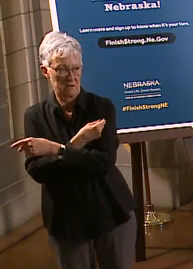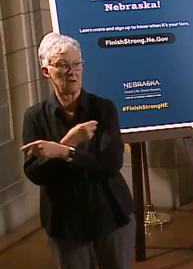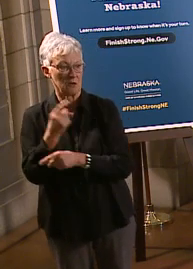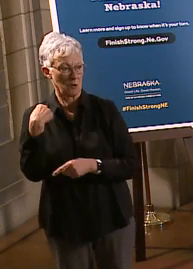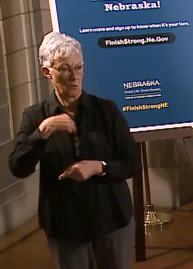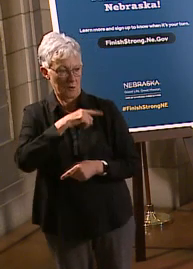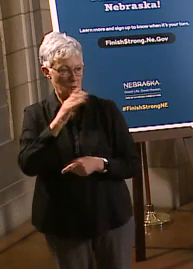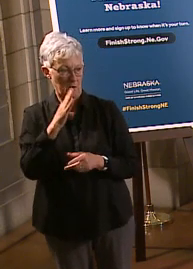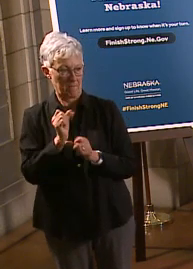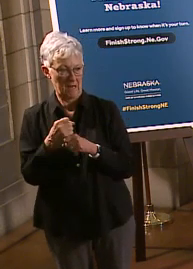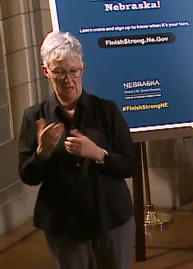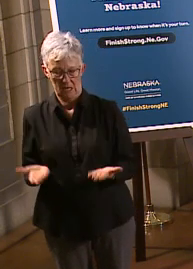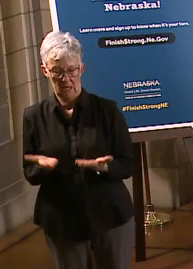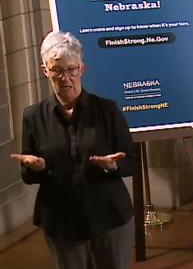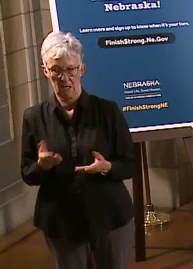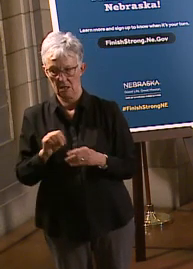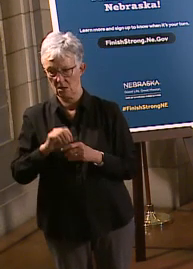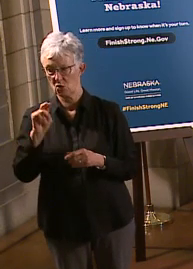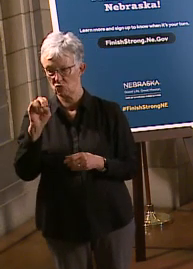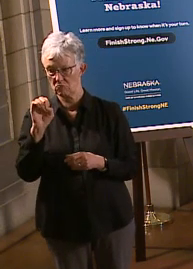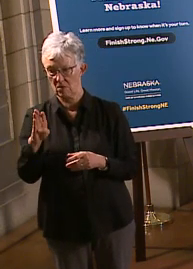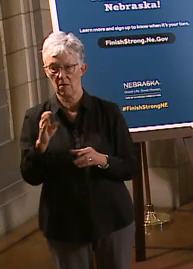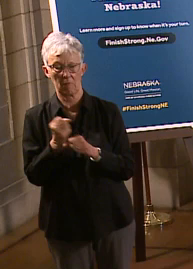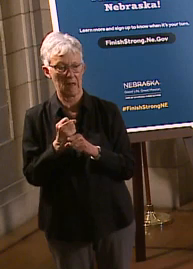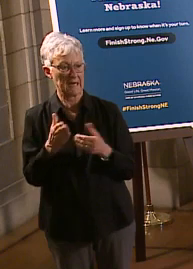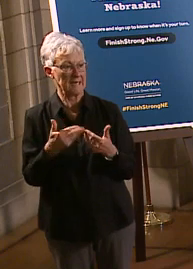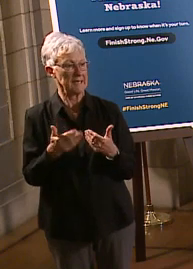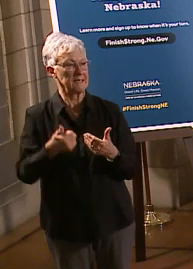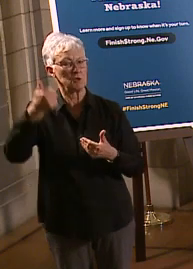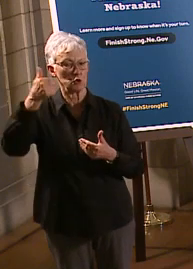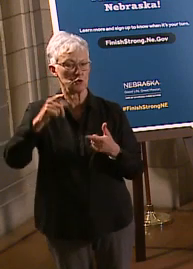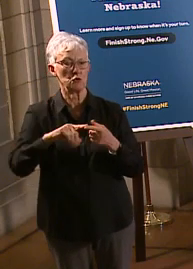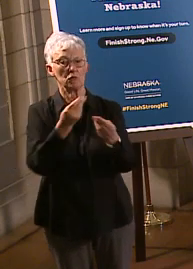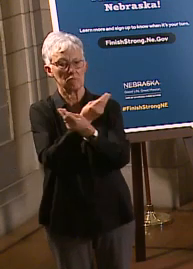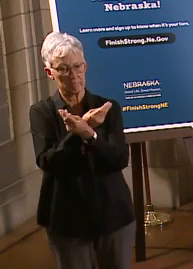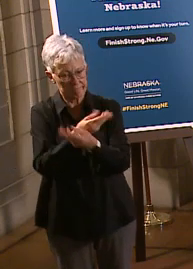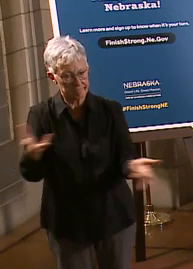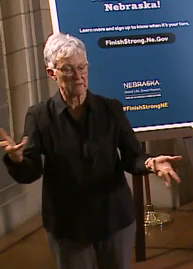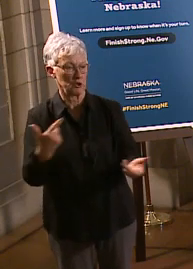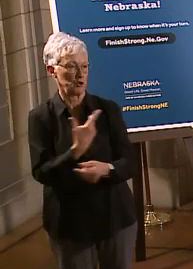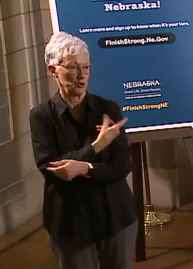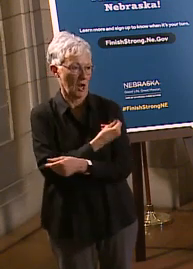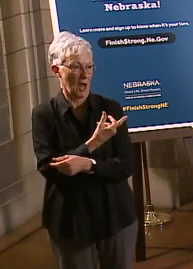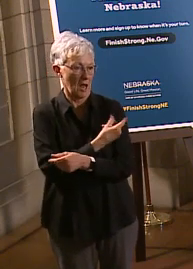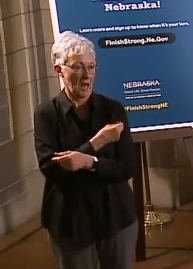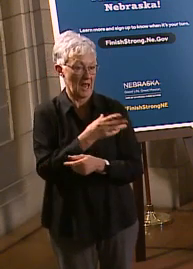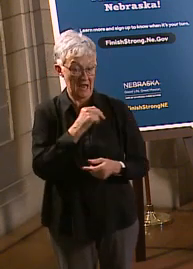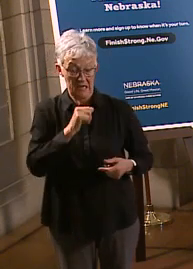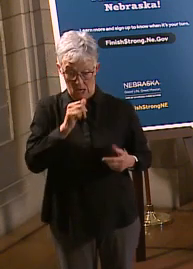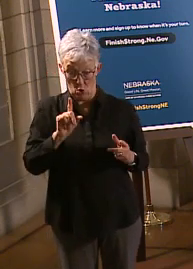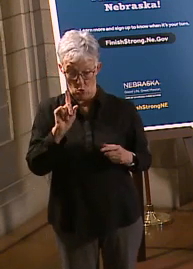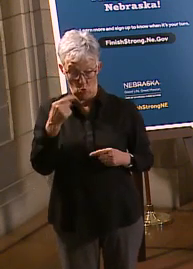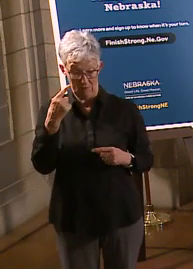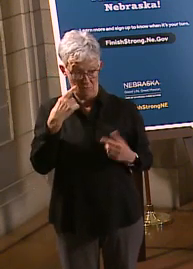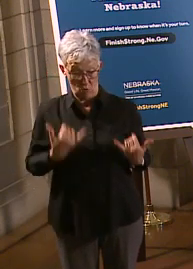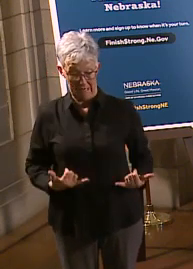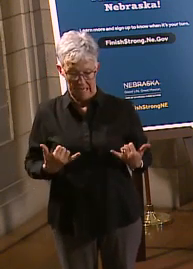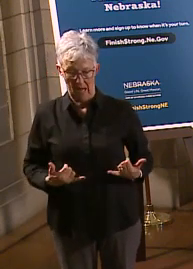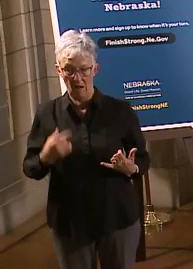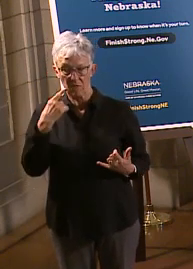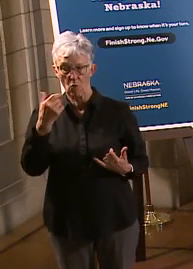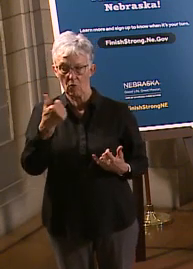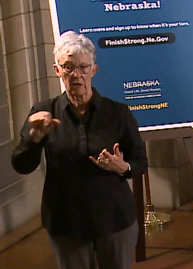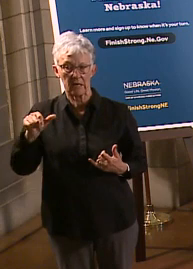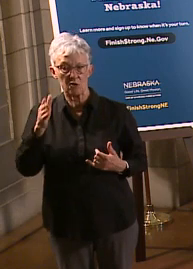to help make it easier to deliver vaccines, not just this year, but potentially future vaccines to help cover variants, et cetera.